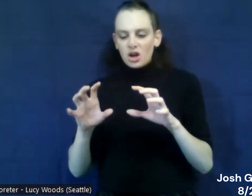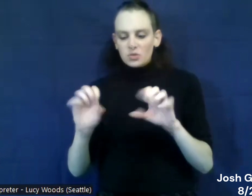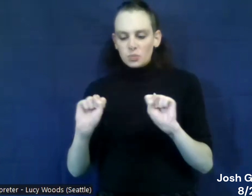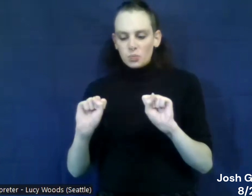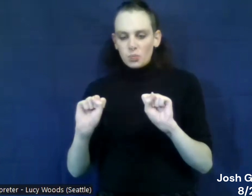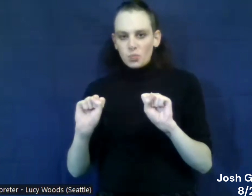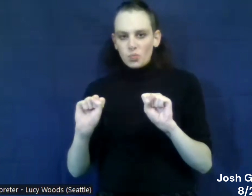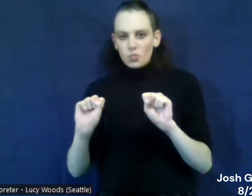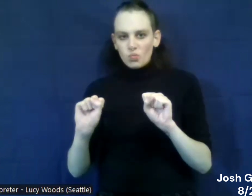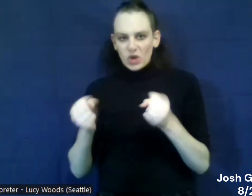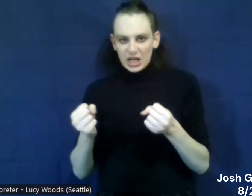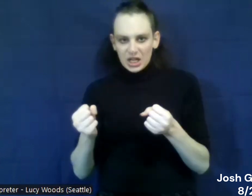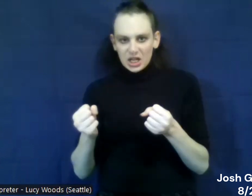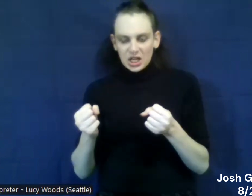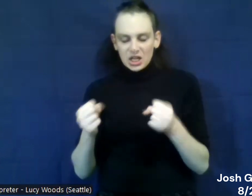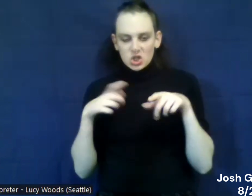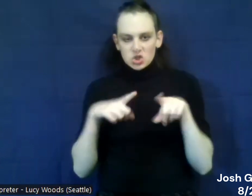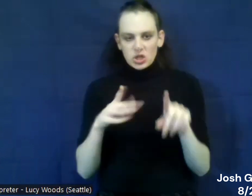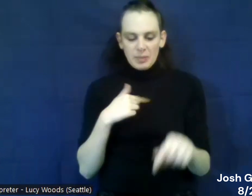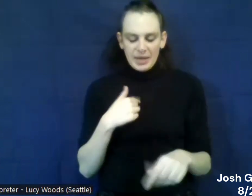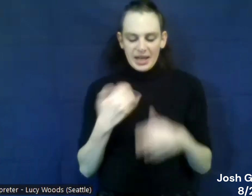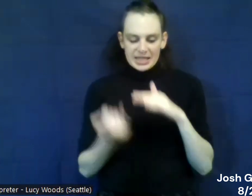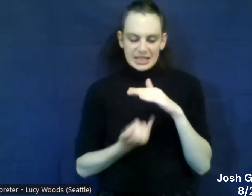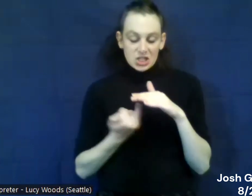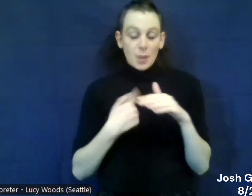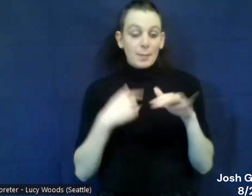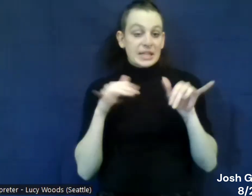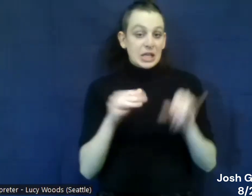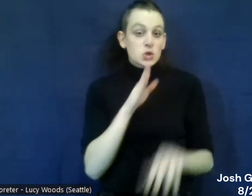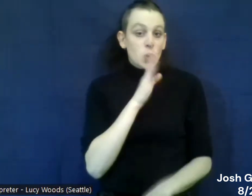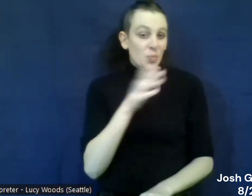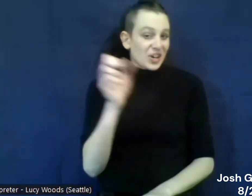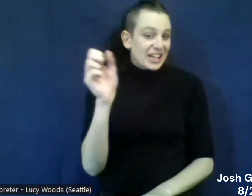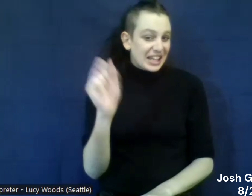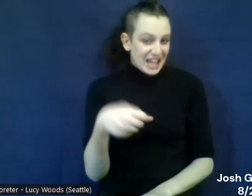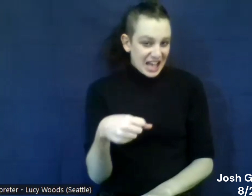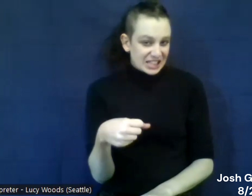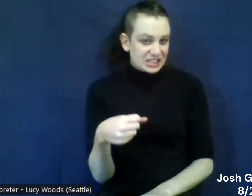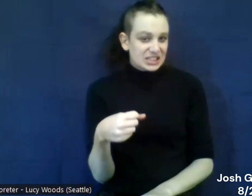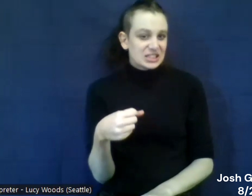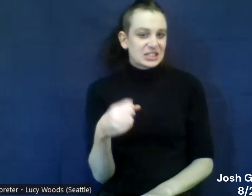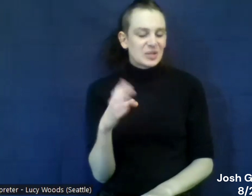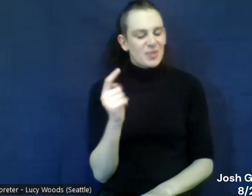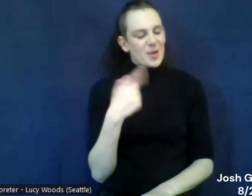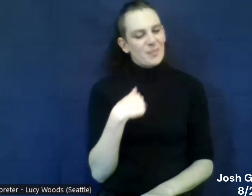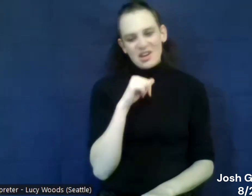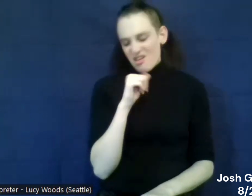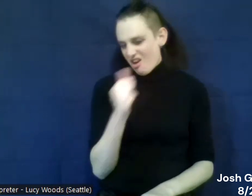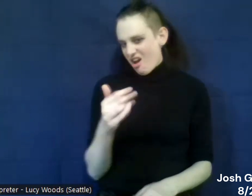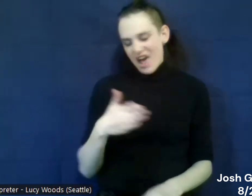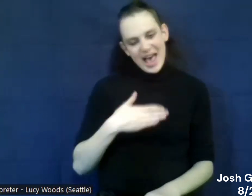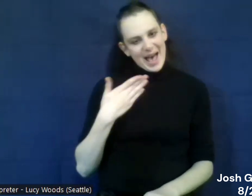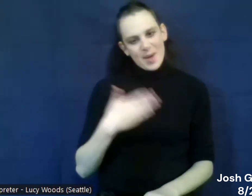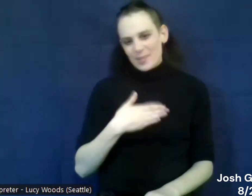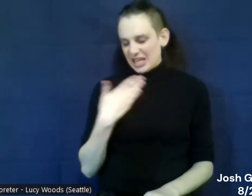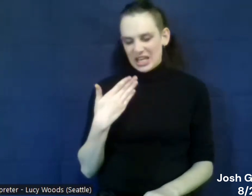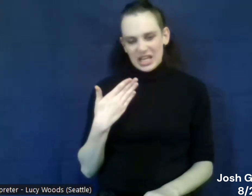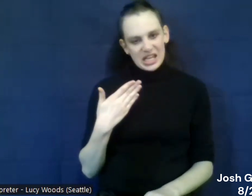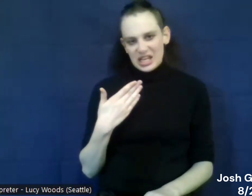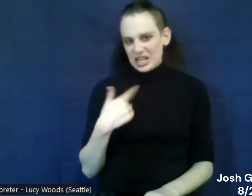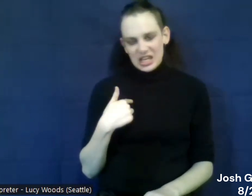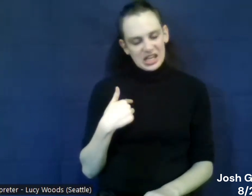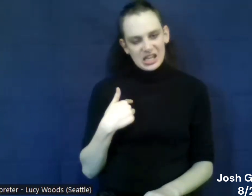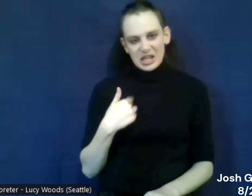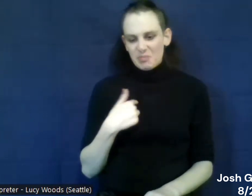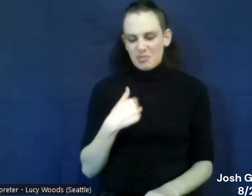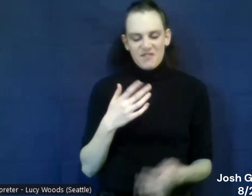my isolation. I was able to stay sober during that period, but I was not happy. I was not joyous. I didn't feel